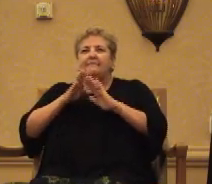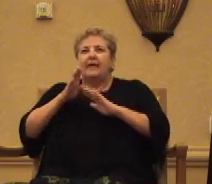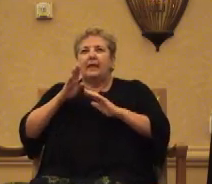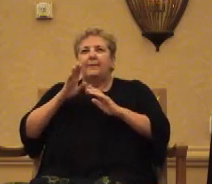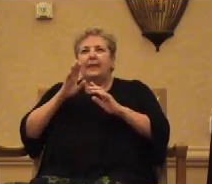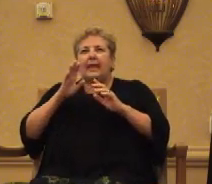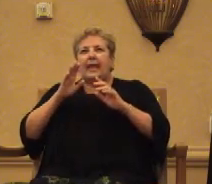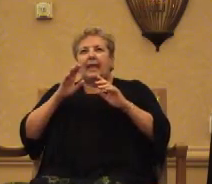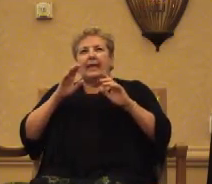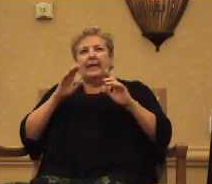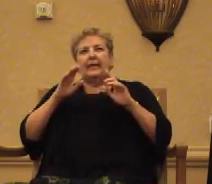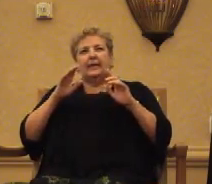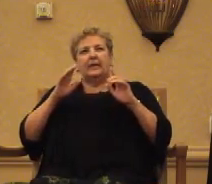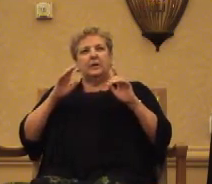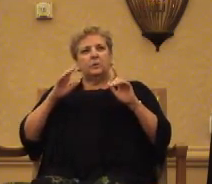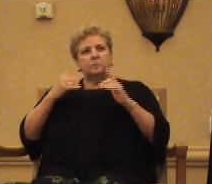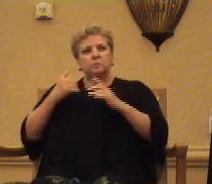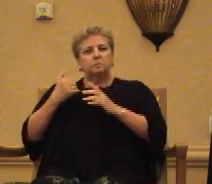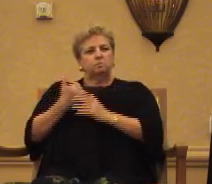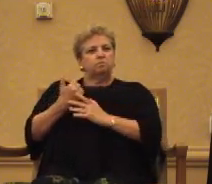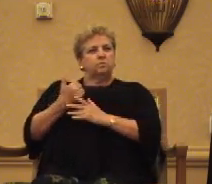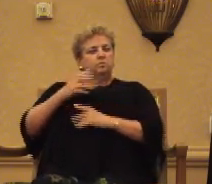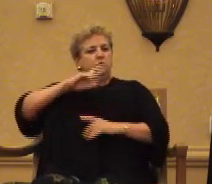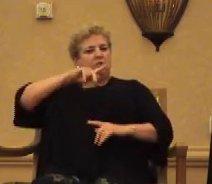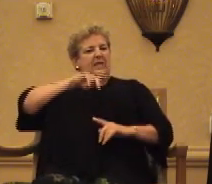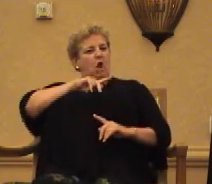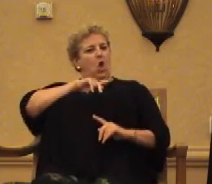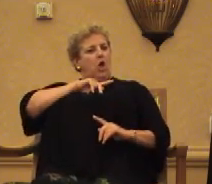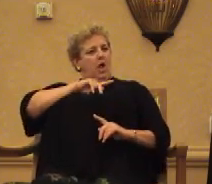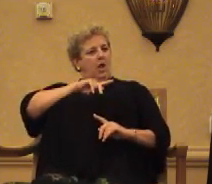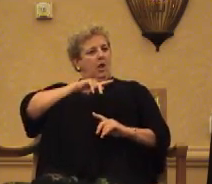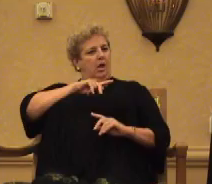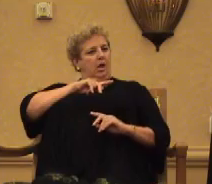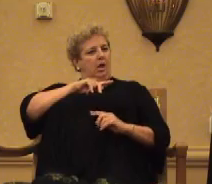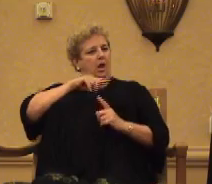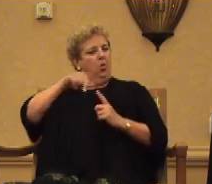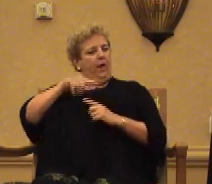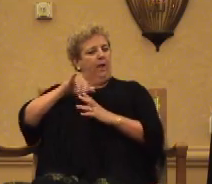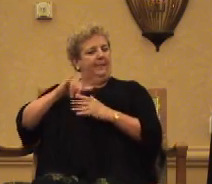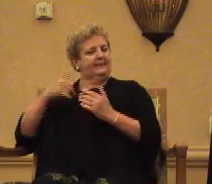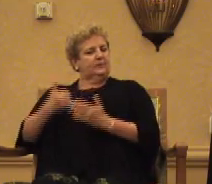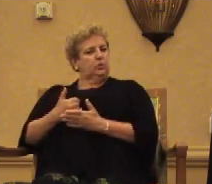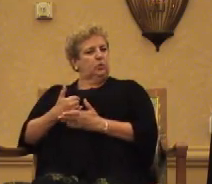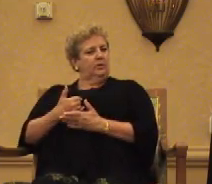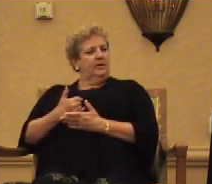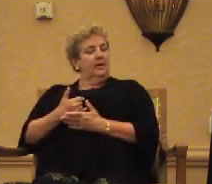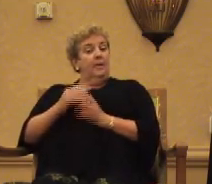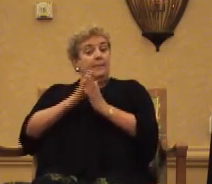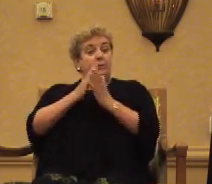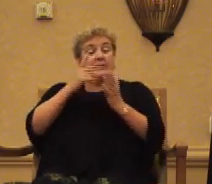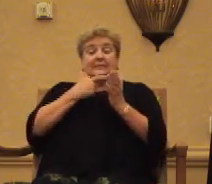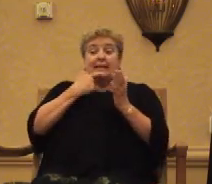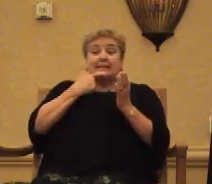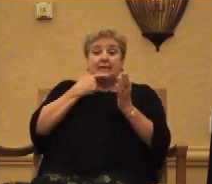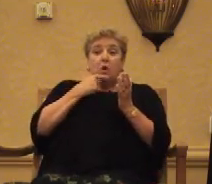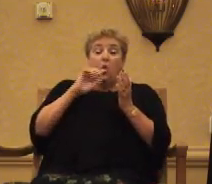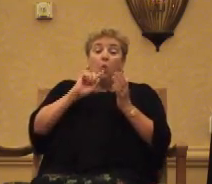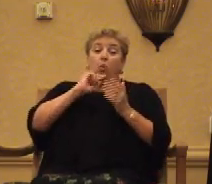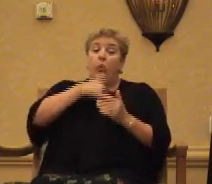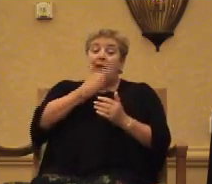this. And that's a very, our book says that we lose ourselves in the beginning of chapter into